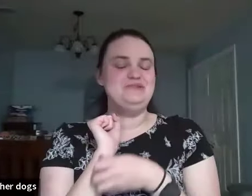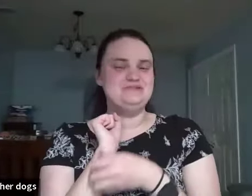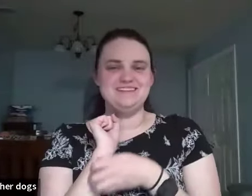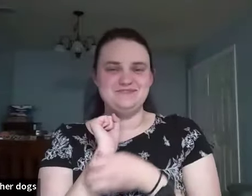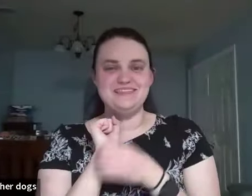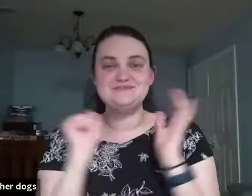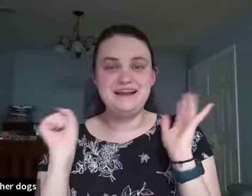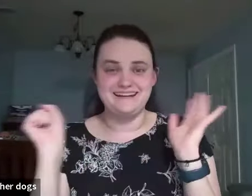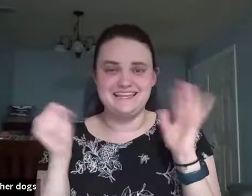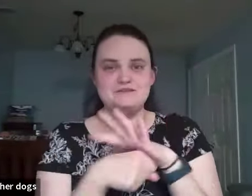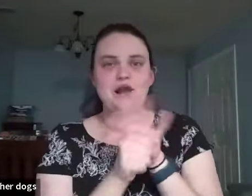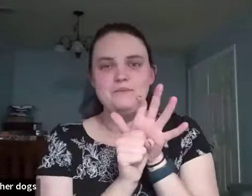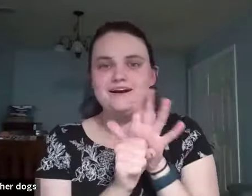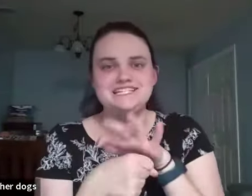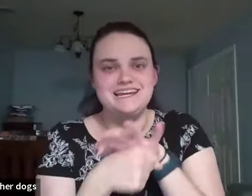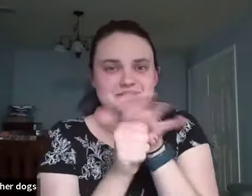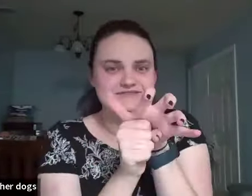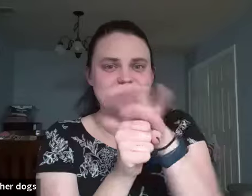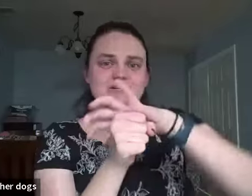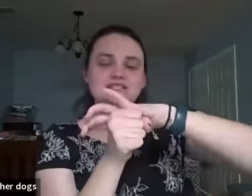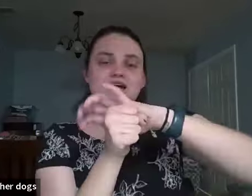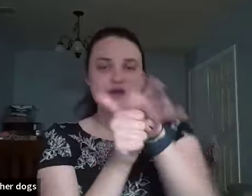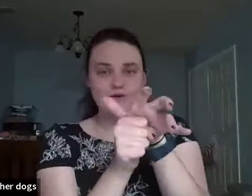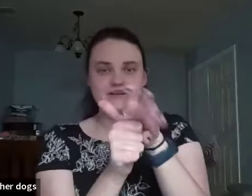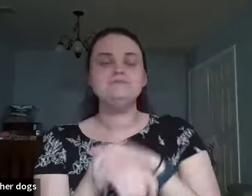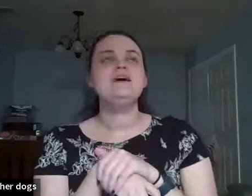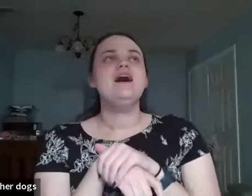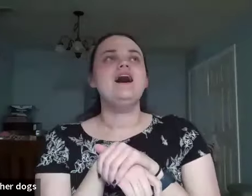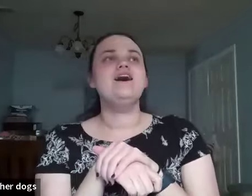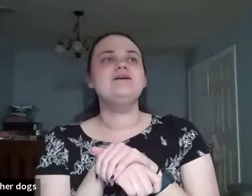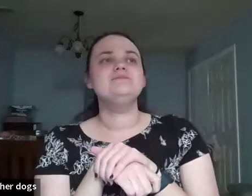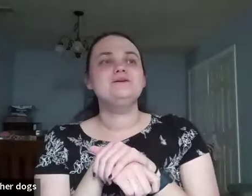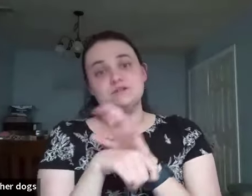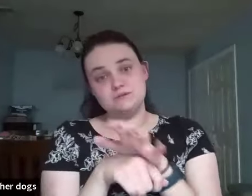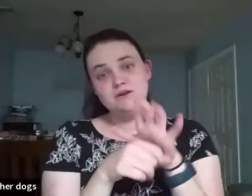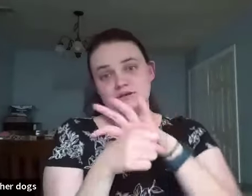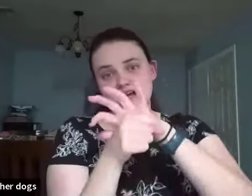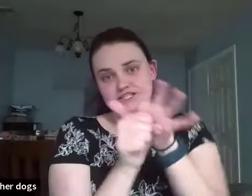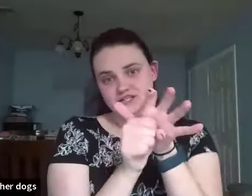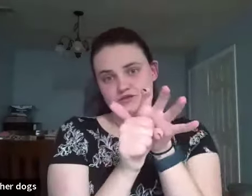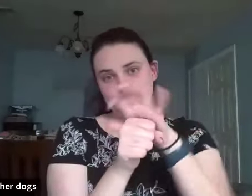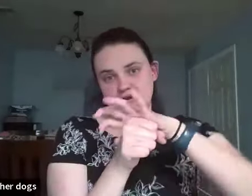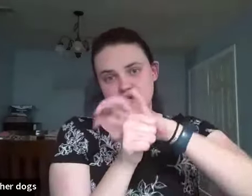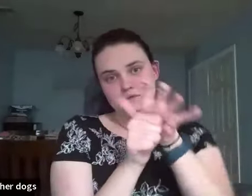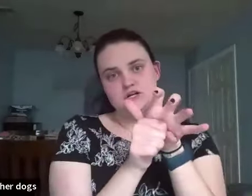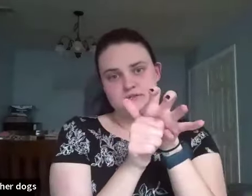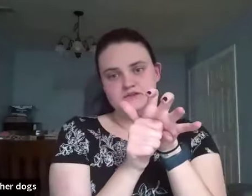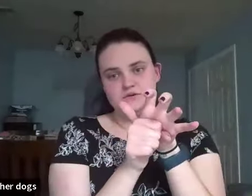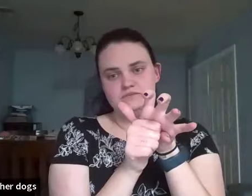new signs for me. That's why I got excited. I was like, oh my gosh, yes, we have different questions. COVID. What's really cool is I actually talked with my coworkers about this one